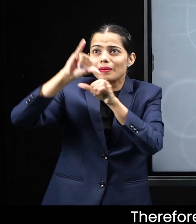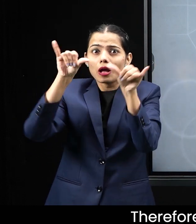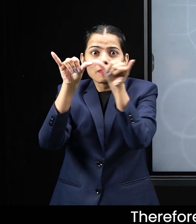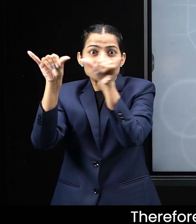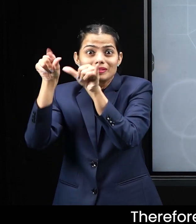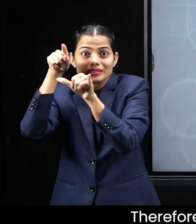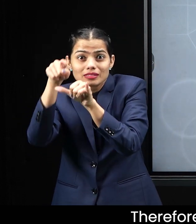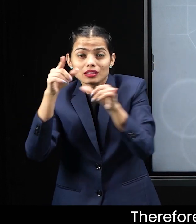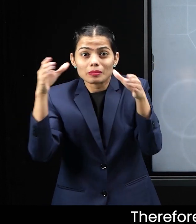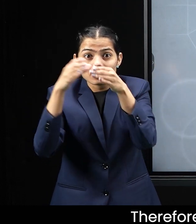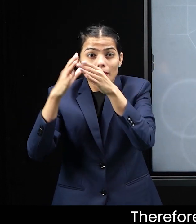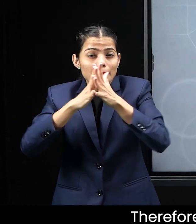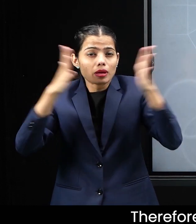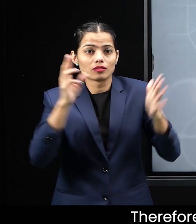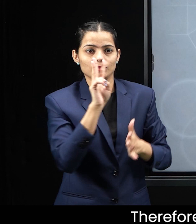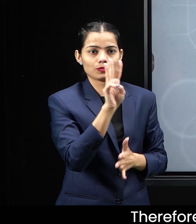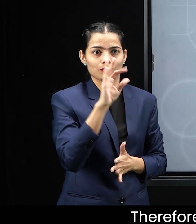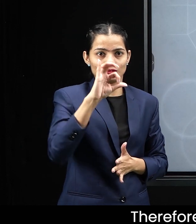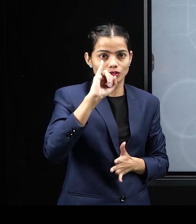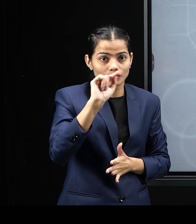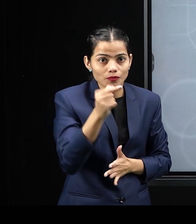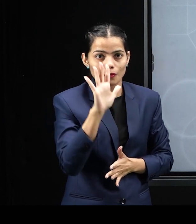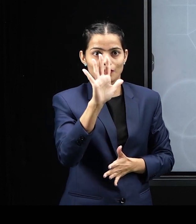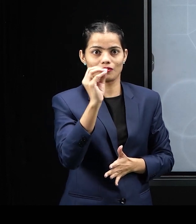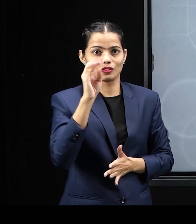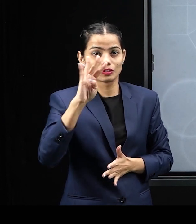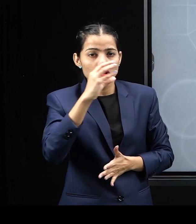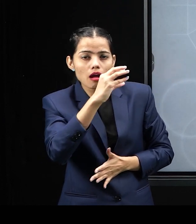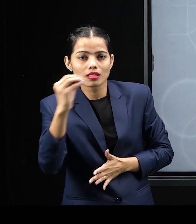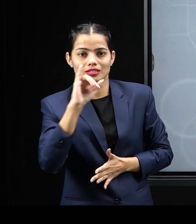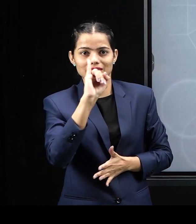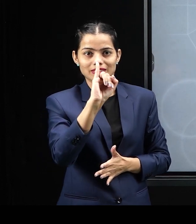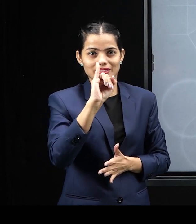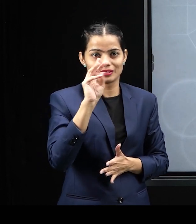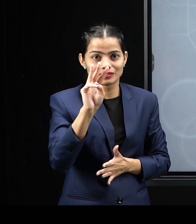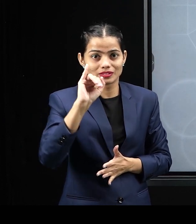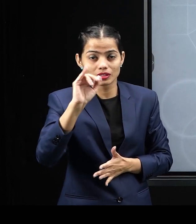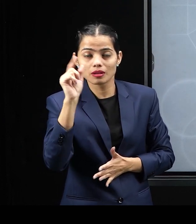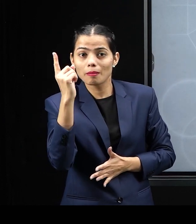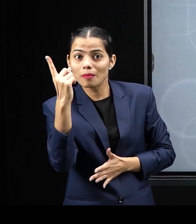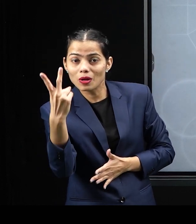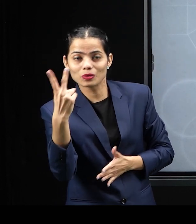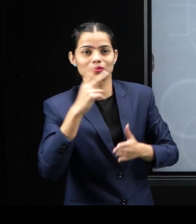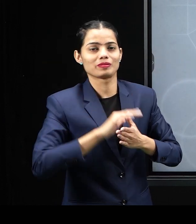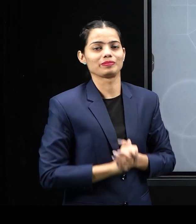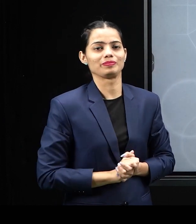of 396, 504 and 636 is